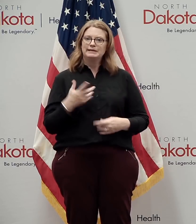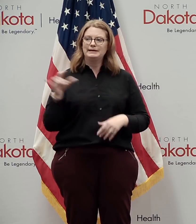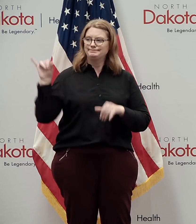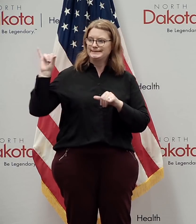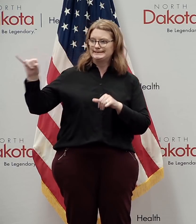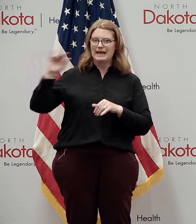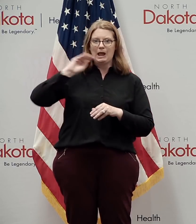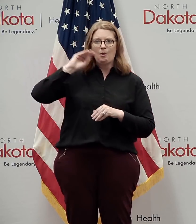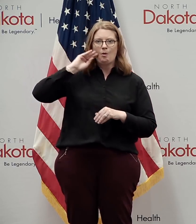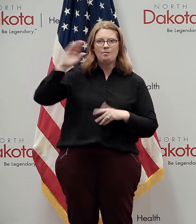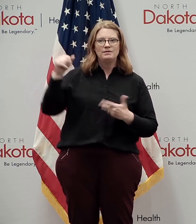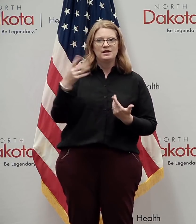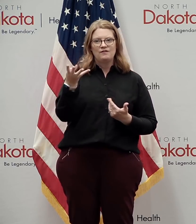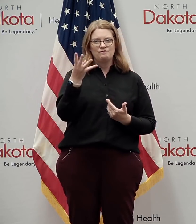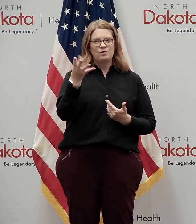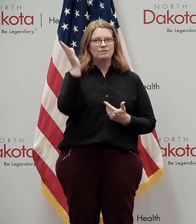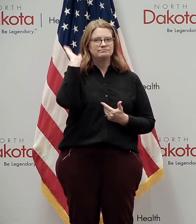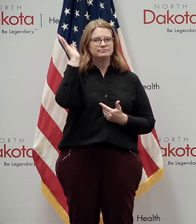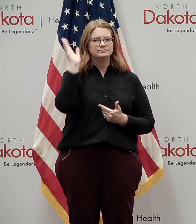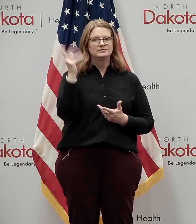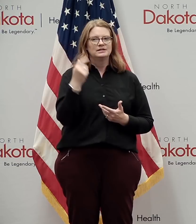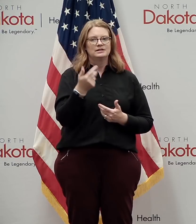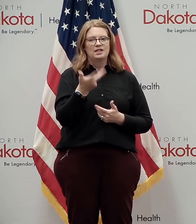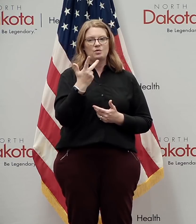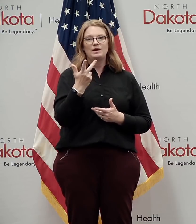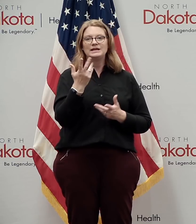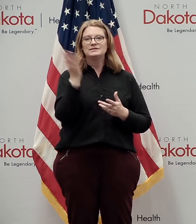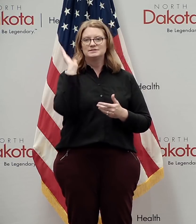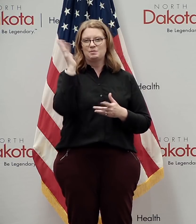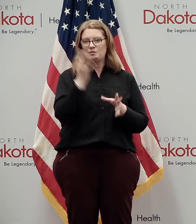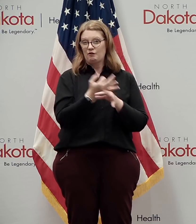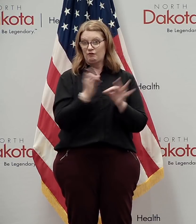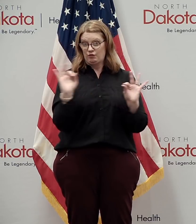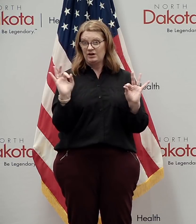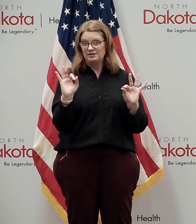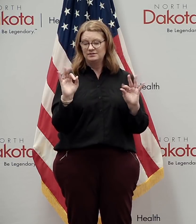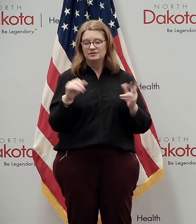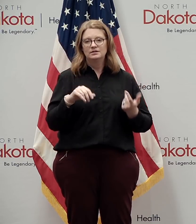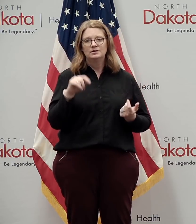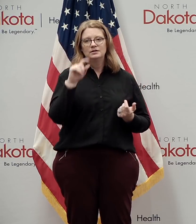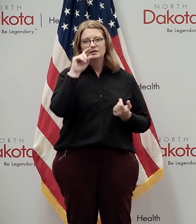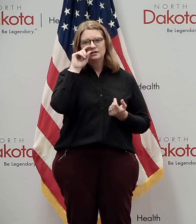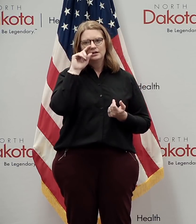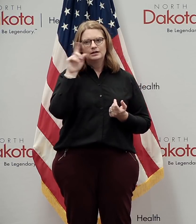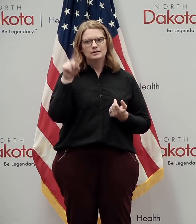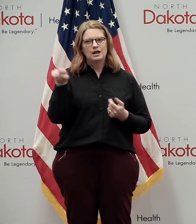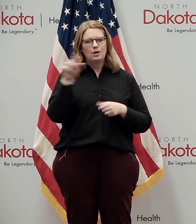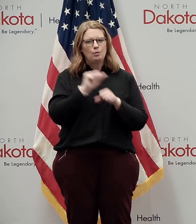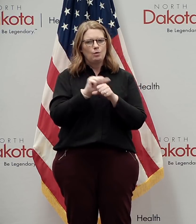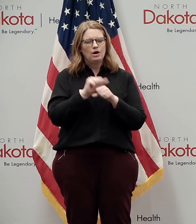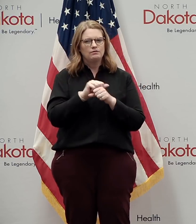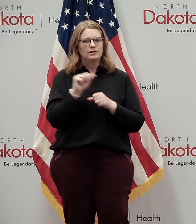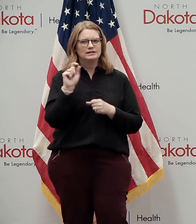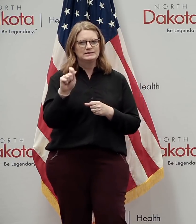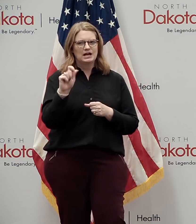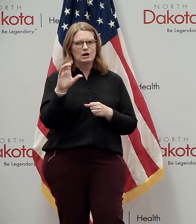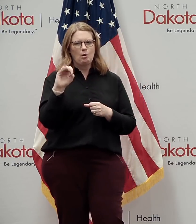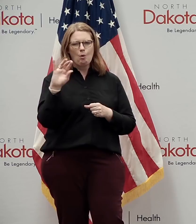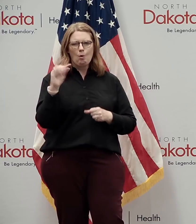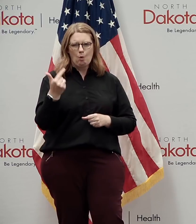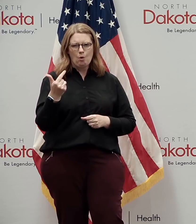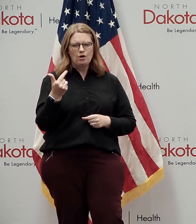yesterday. I know for sure 3 of them spoke for free. They all work on .org